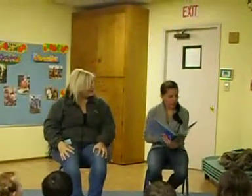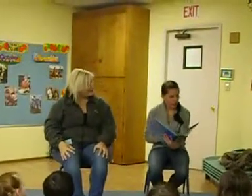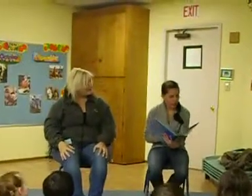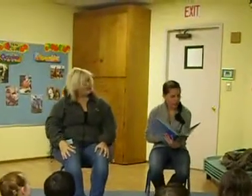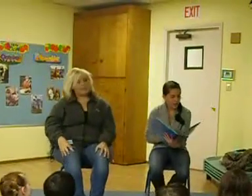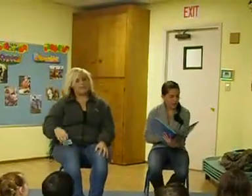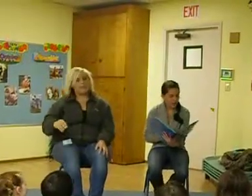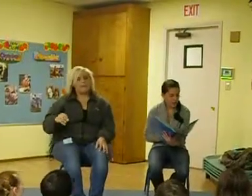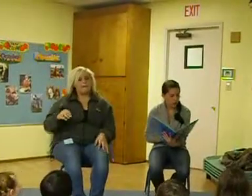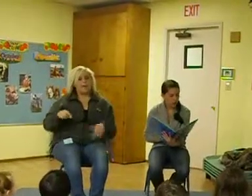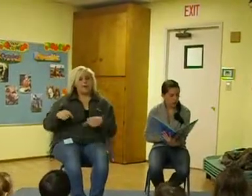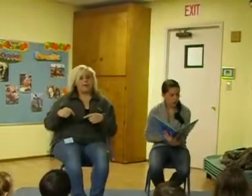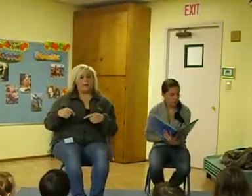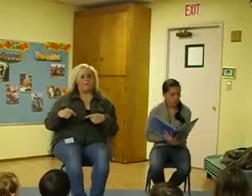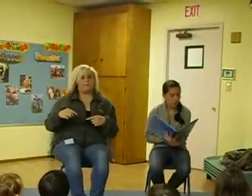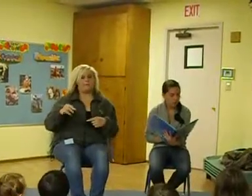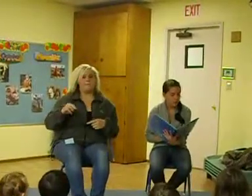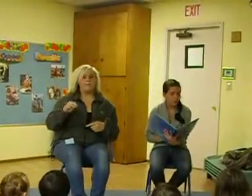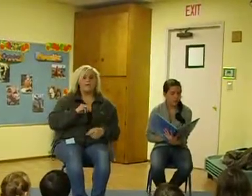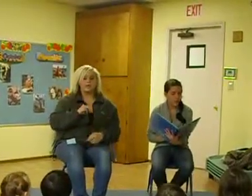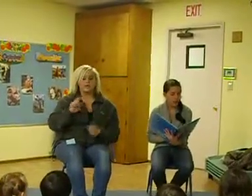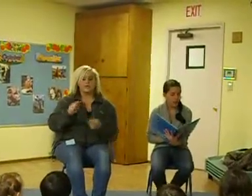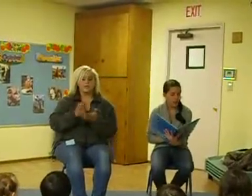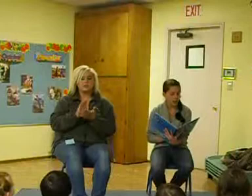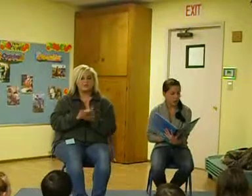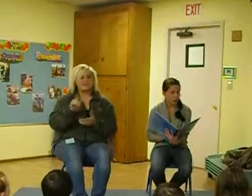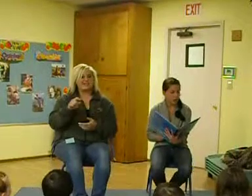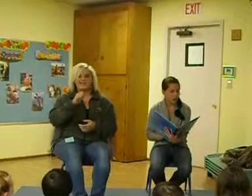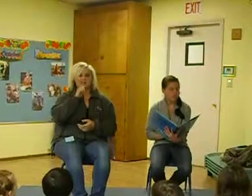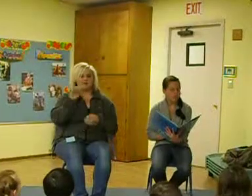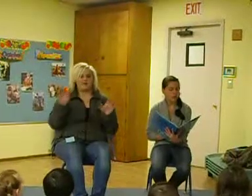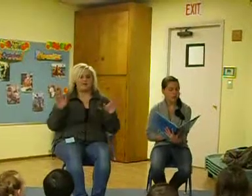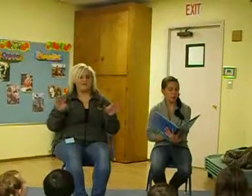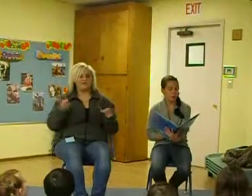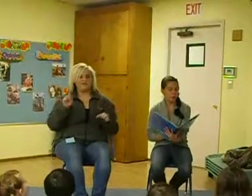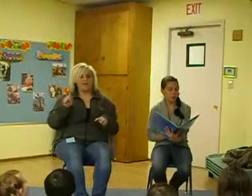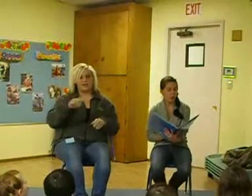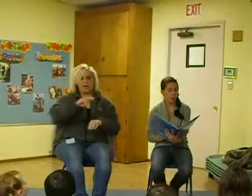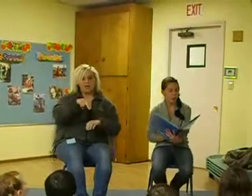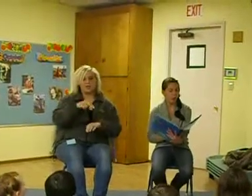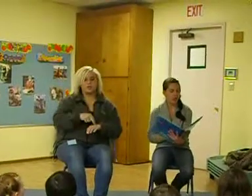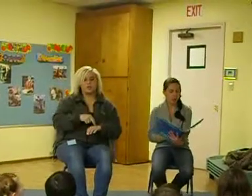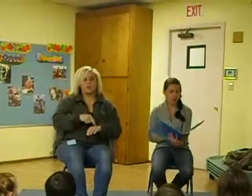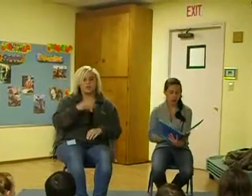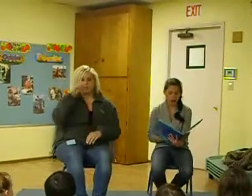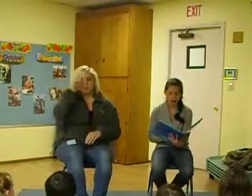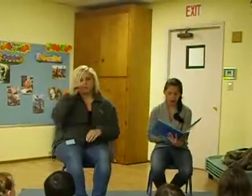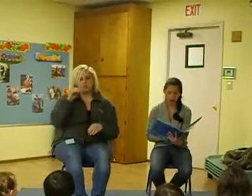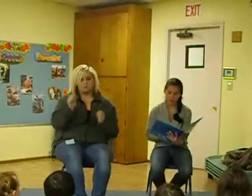By the time he went to school, Max was not a flying superhero, but just an ordinary boy with a cape and a mask.